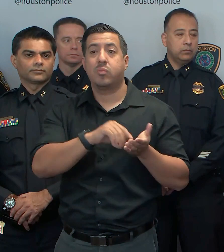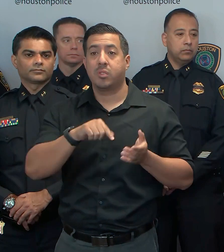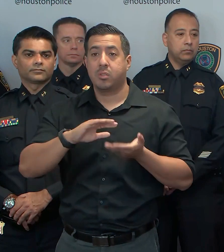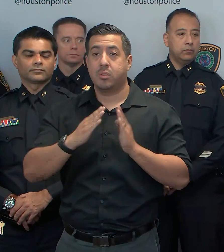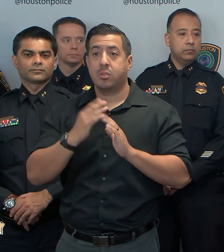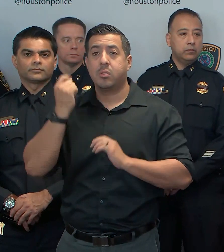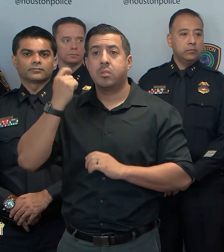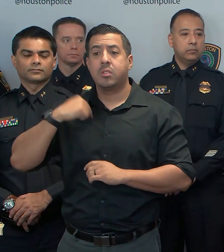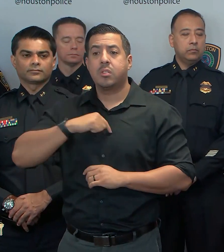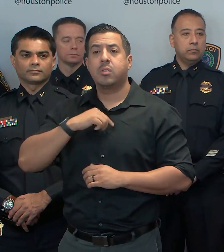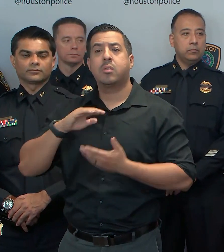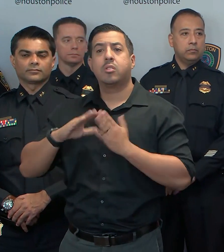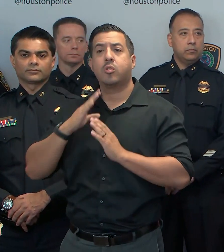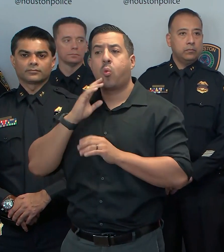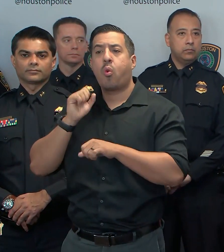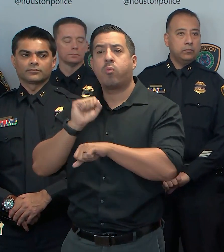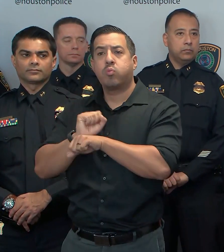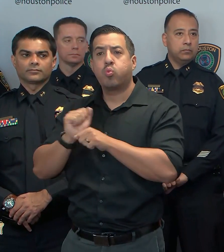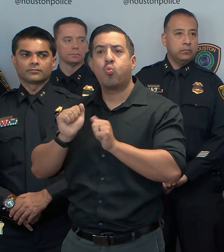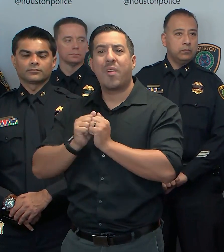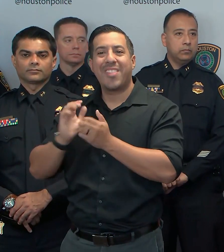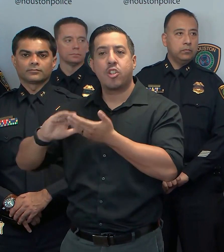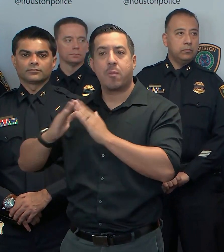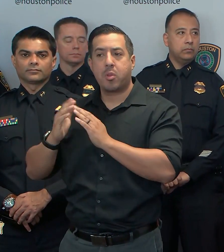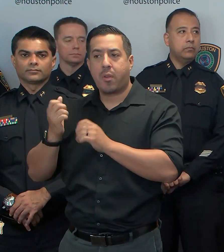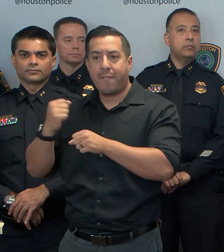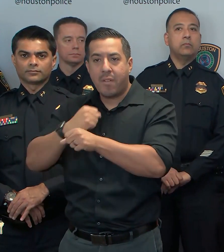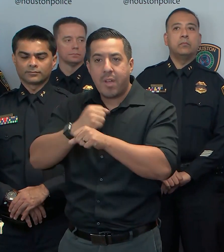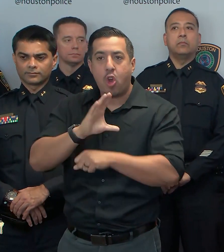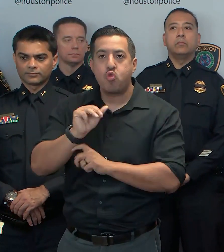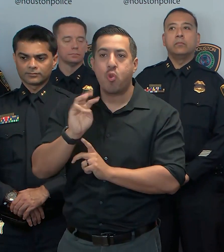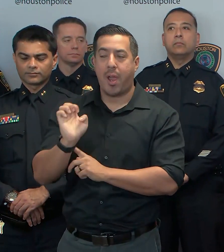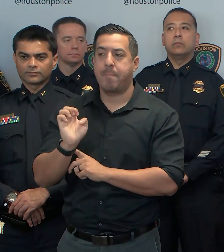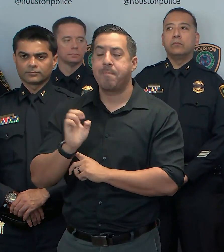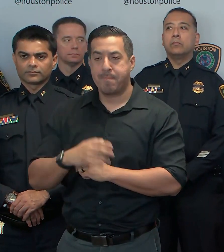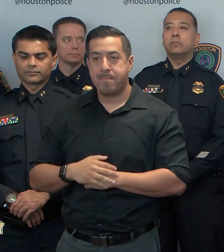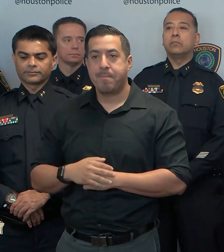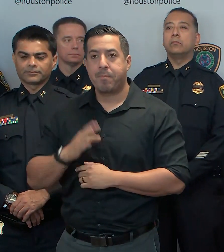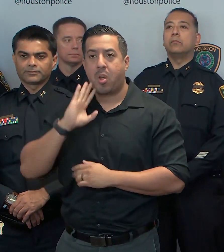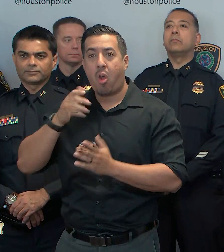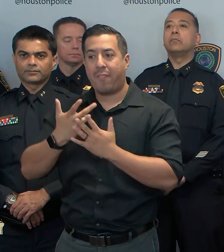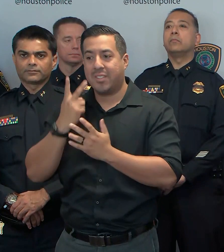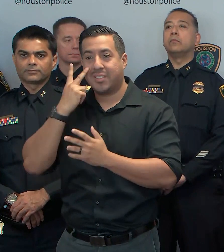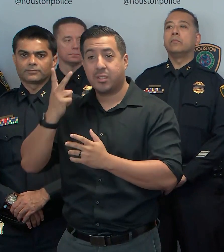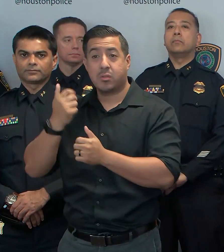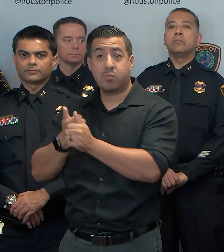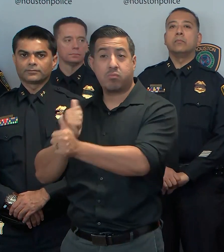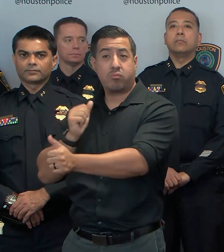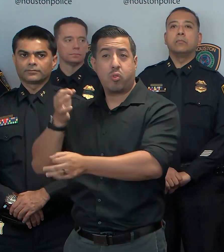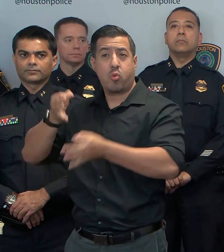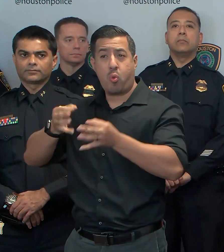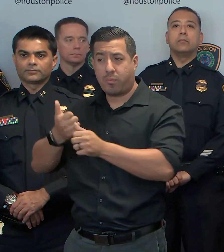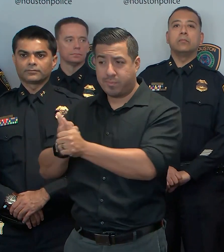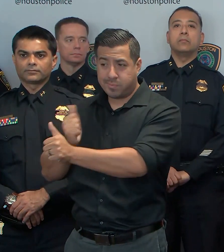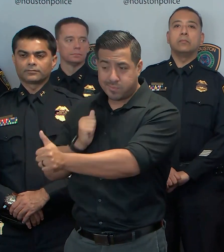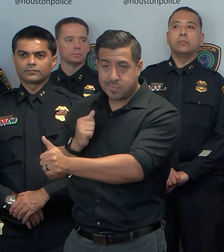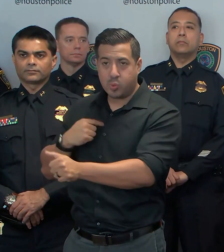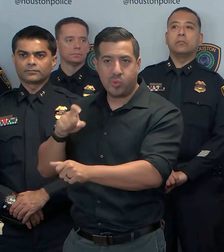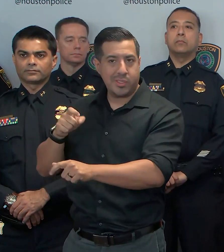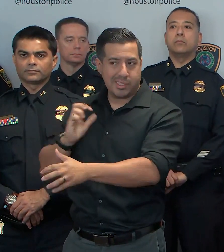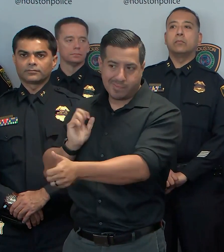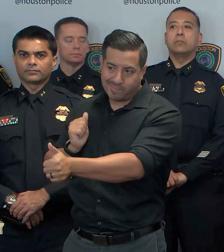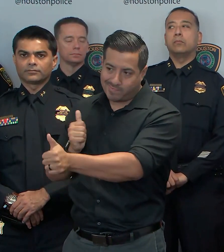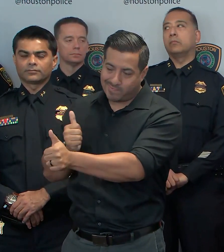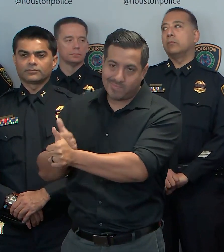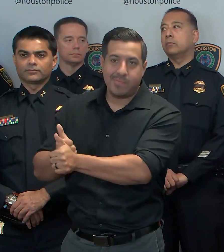working with the community to fight crime. We've talked about our criminal court backlog in Harris County. We know we need to work to bring